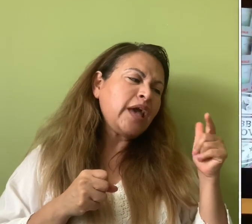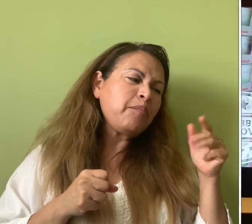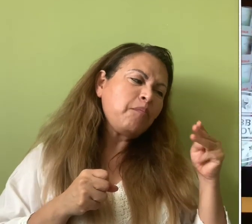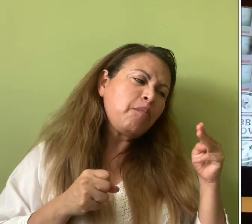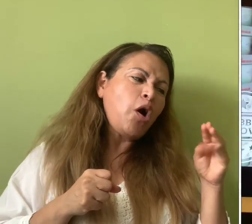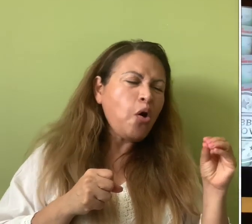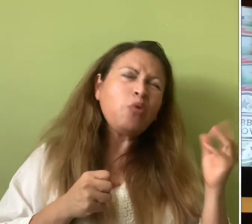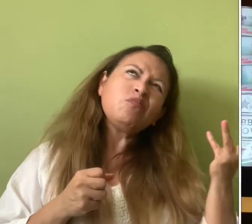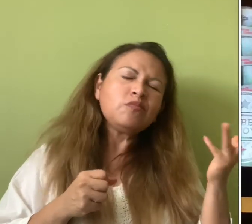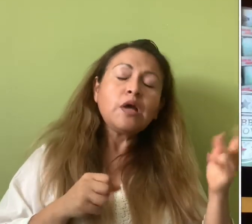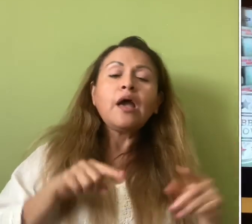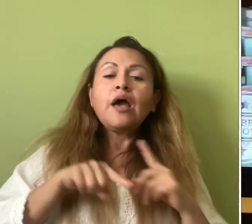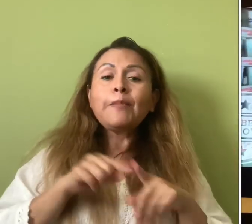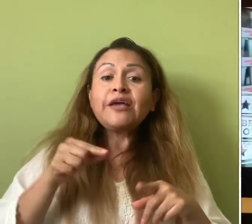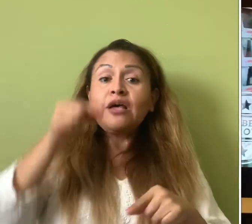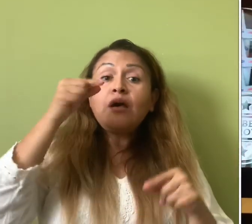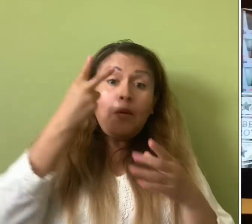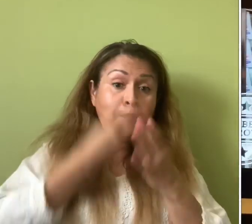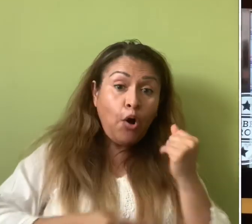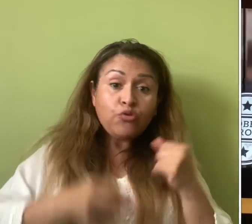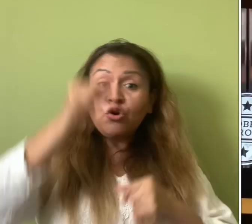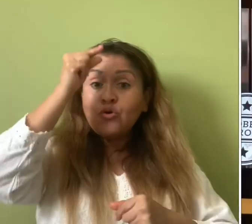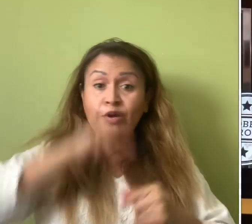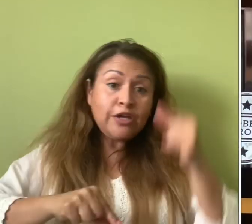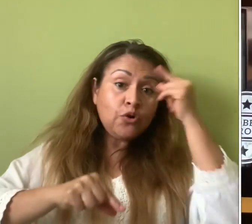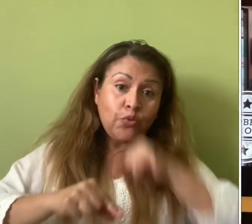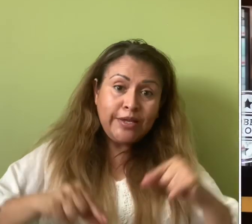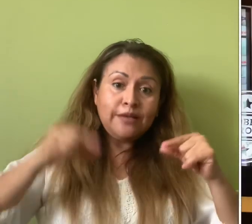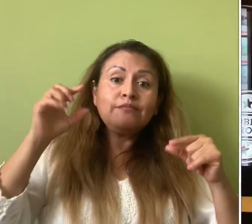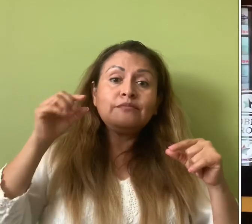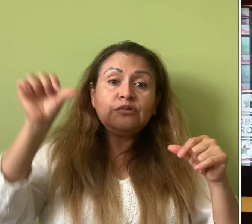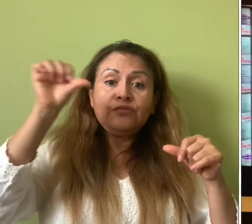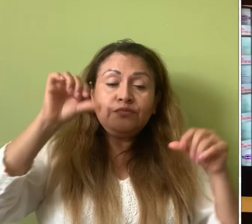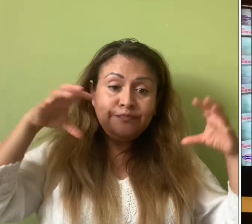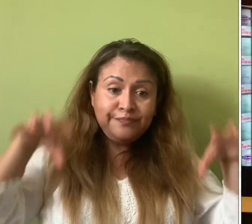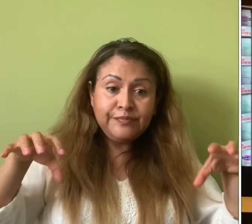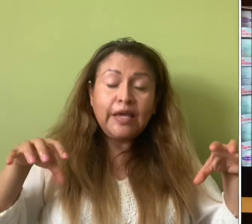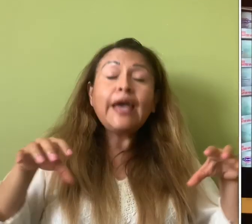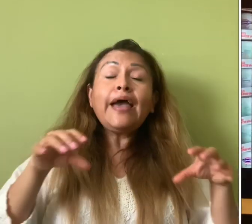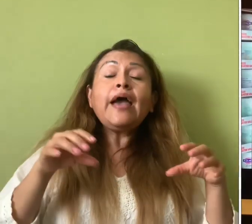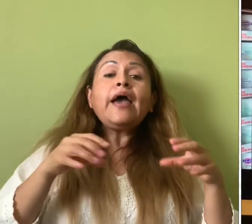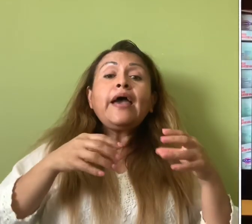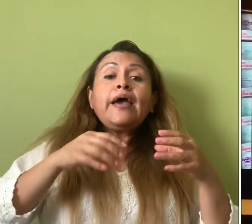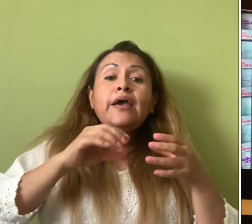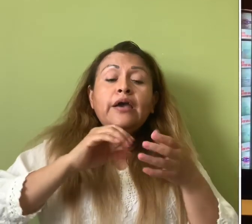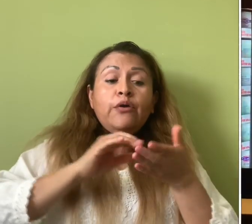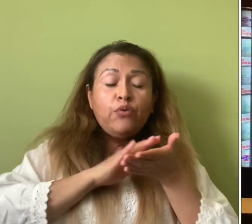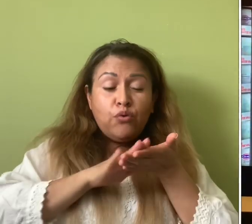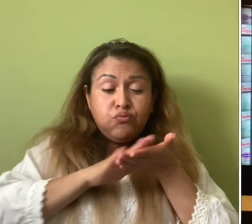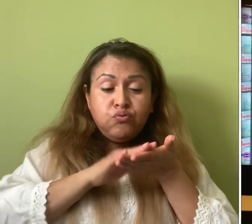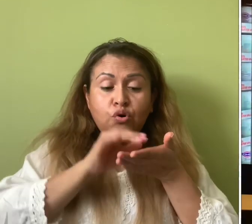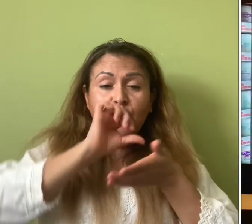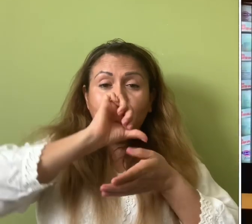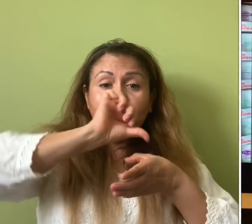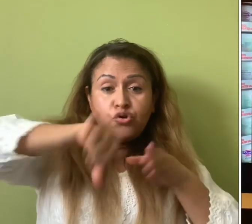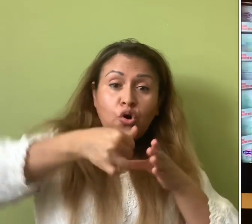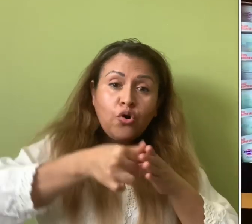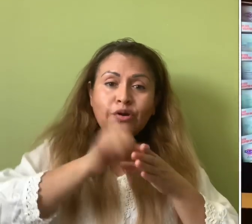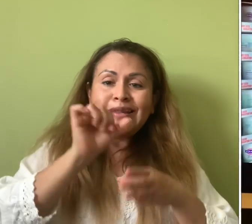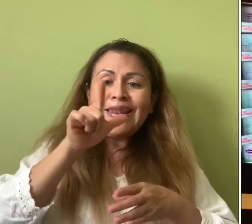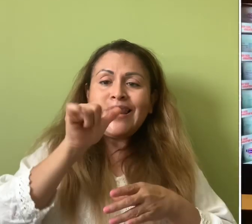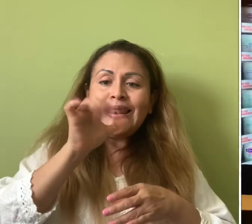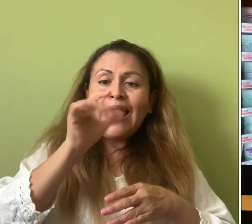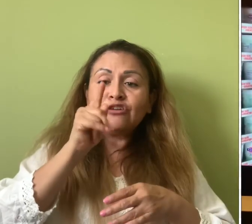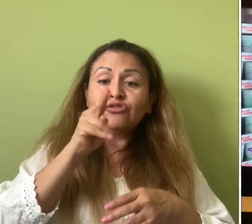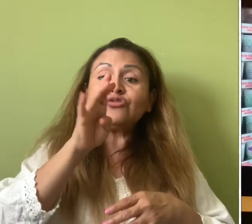when possible, Greek-style yogurt. These are actually both Greek-style, because when you strain yogurt, you strain out a lot of the lactose. What's in lactose?